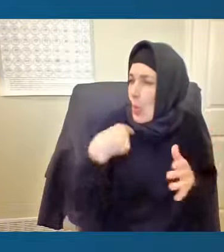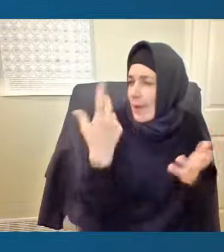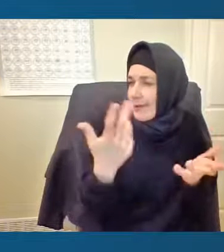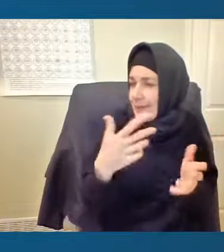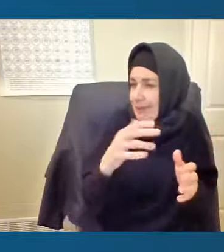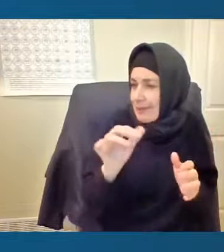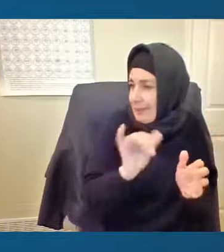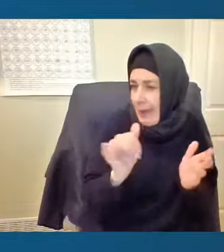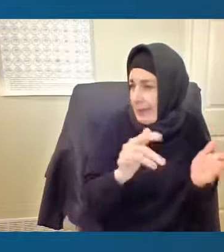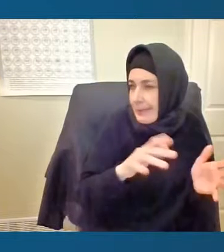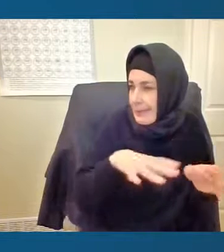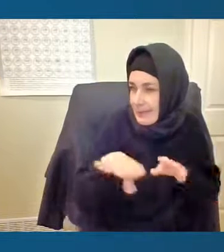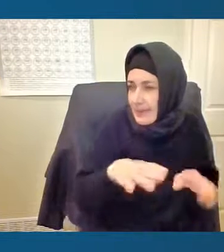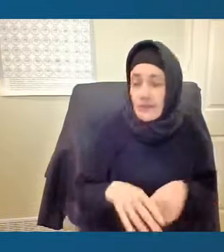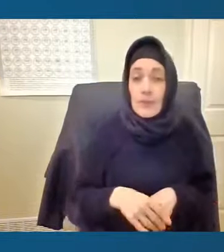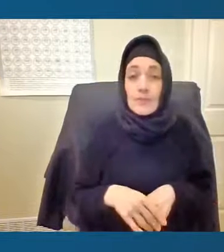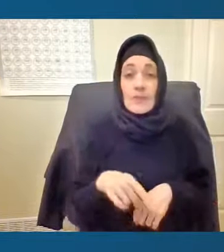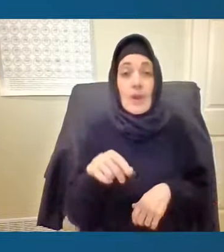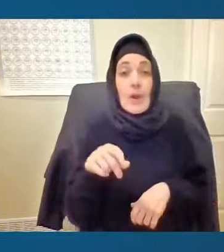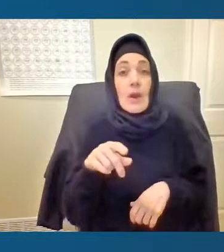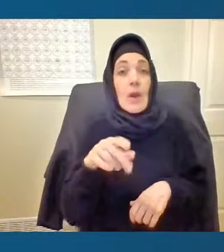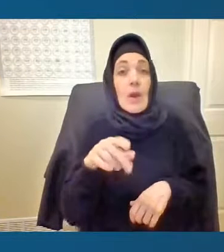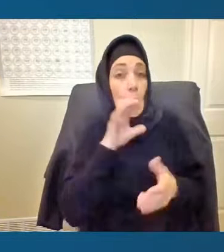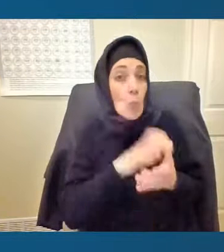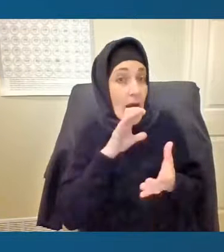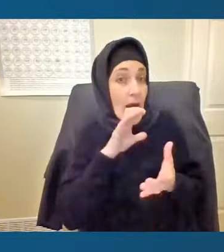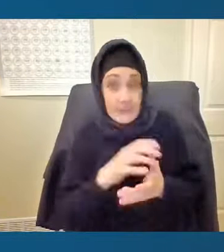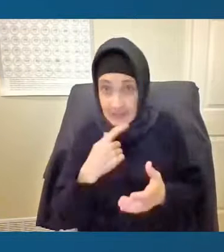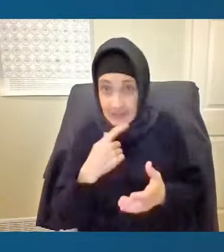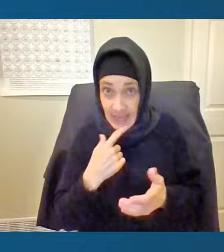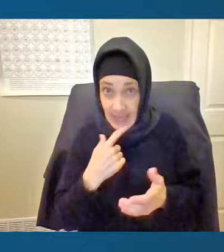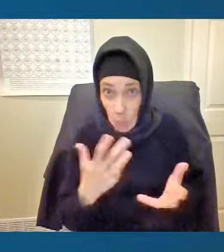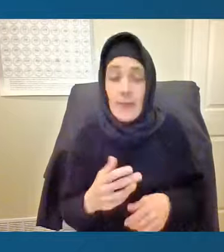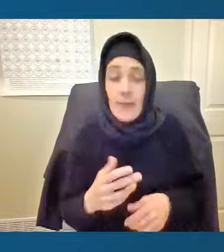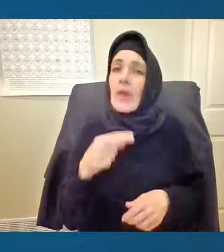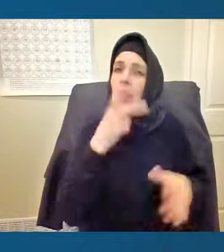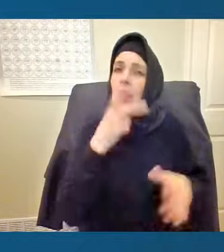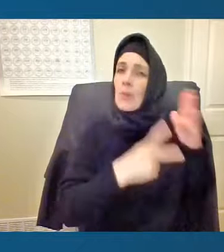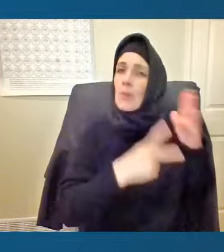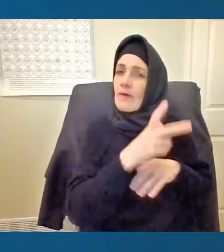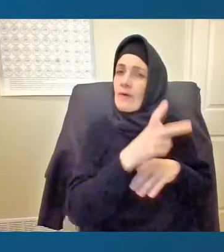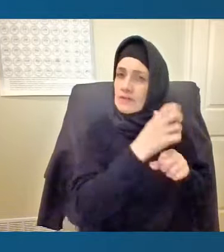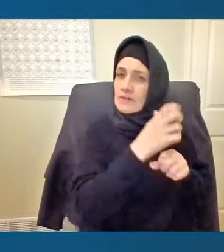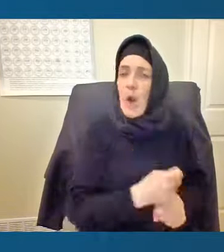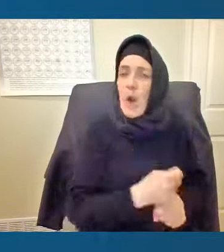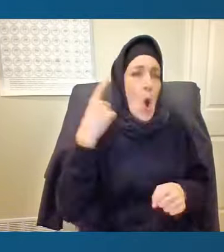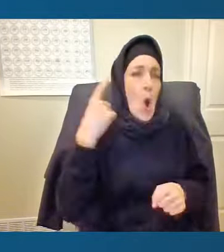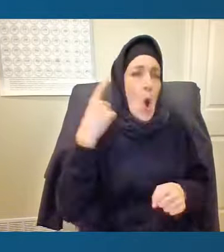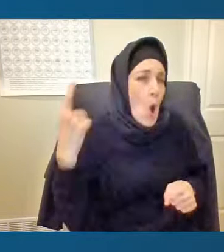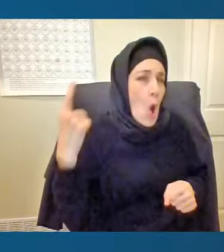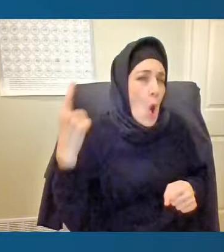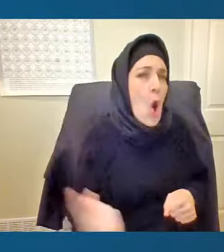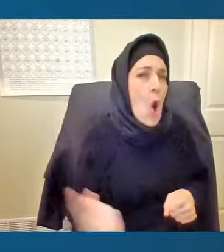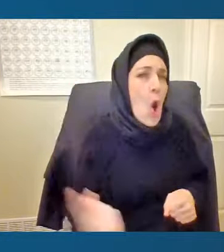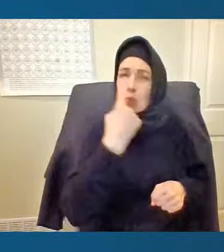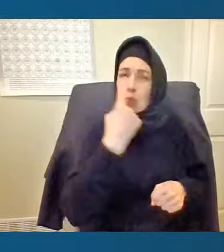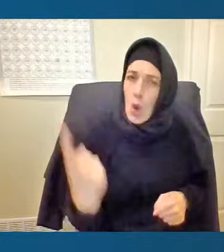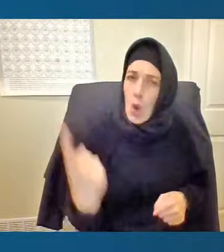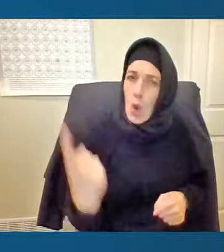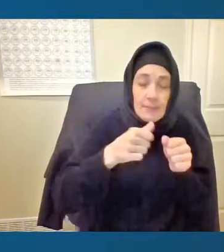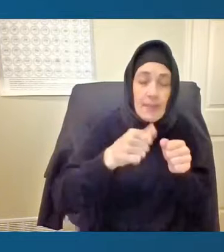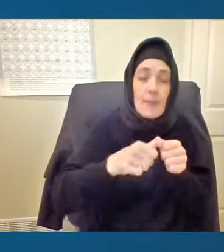kulli ahyanihi, that the Prophet sallallahu alaihi wasallam was always engaged in the remembrance of Allah subhanahu wa ta'ala.